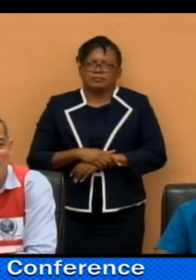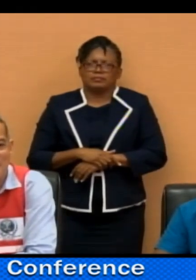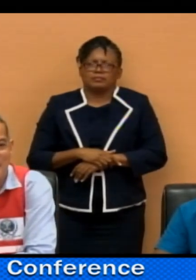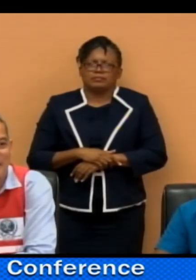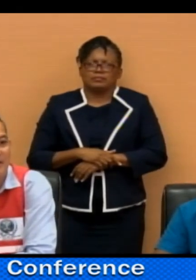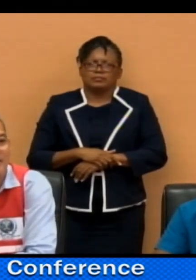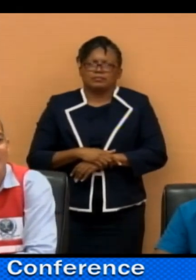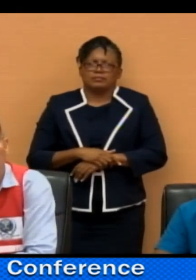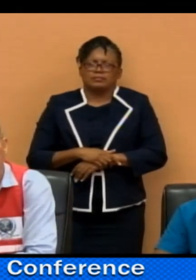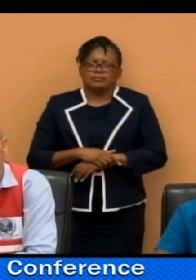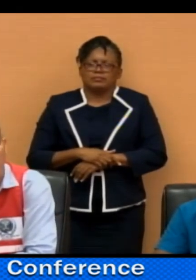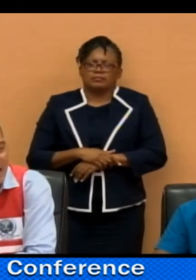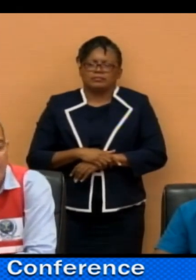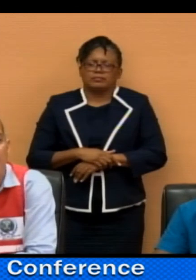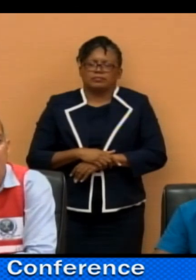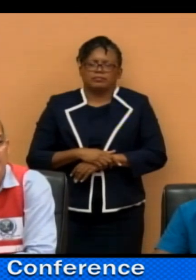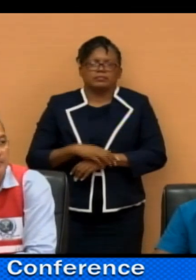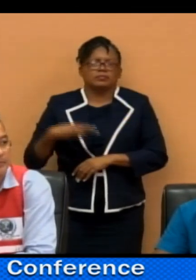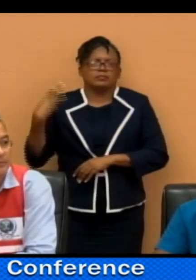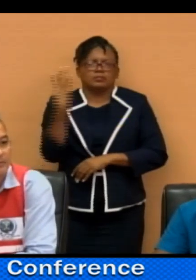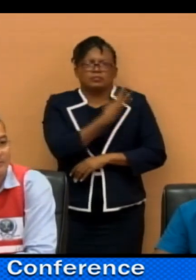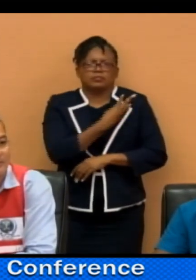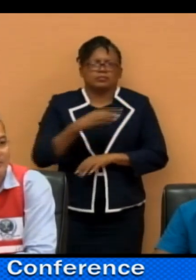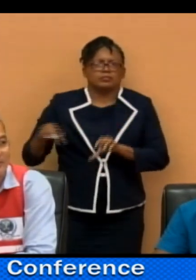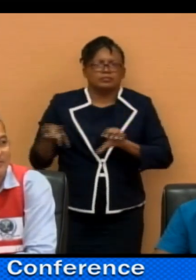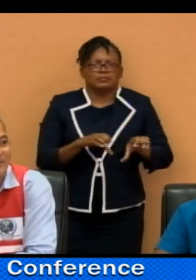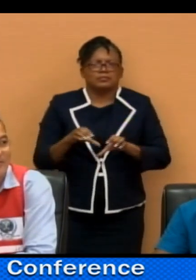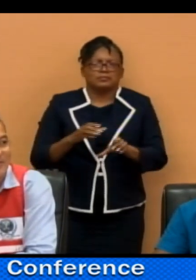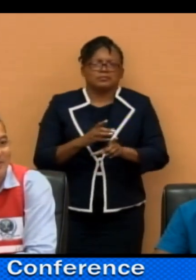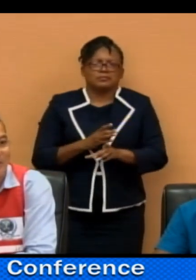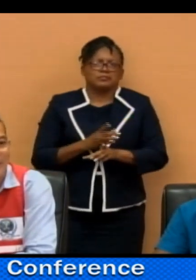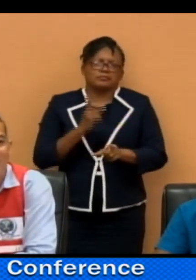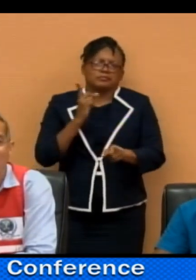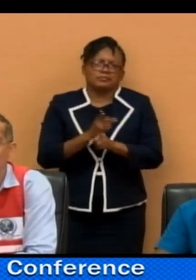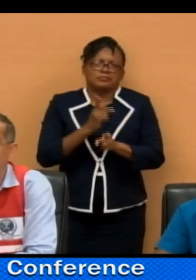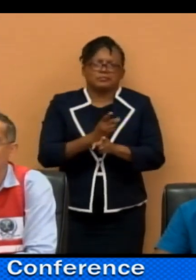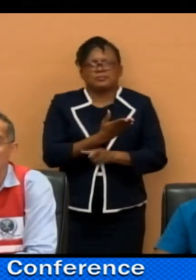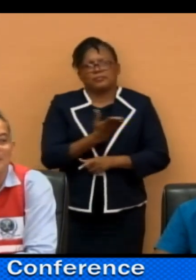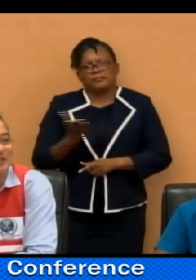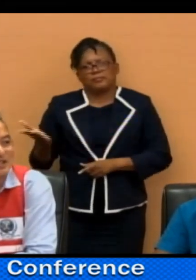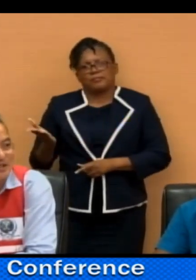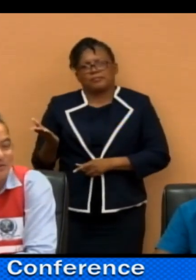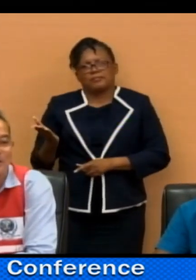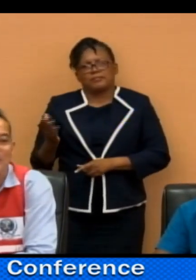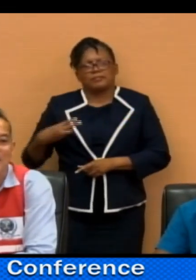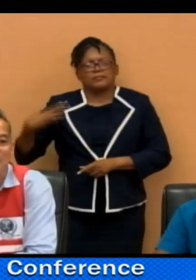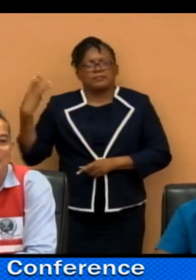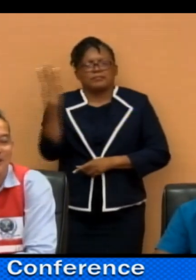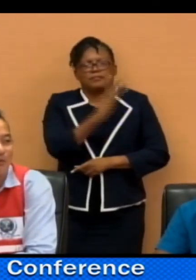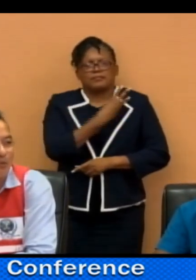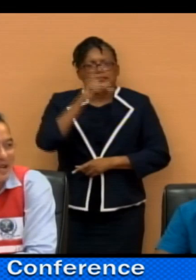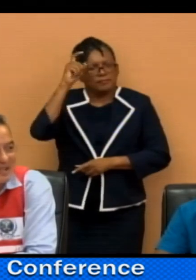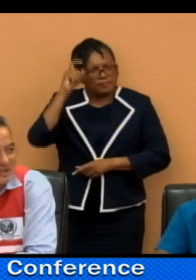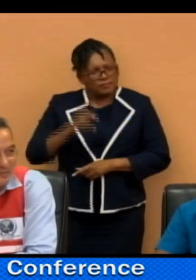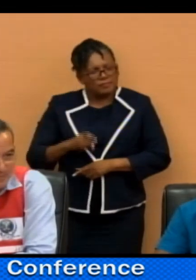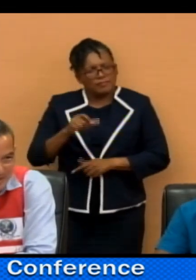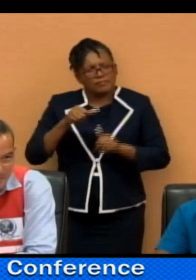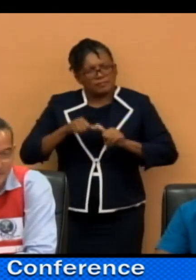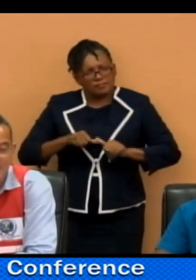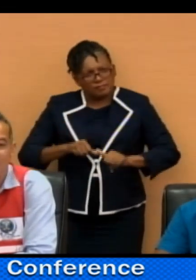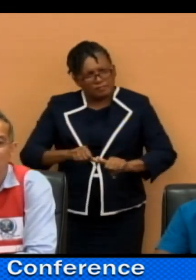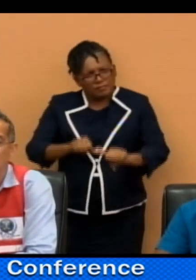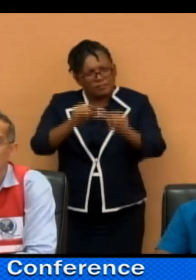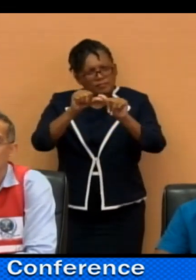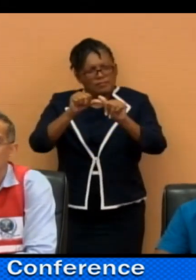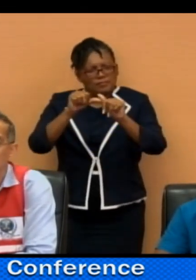that we have done the right things. We now need to continue to make sure that we as a